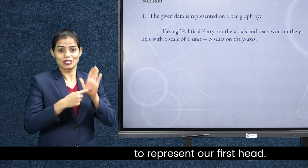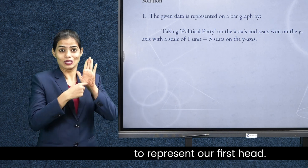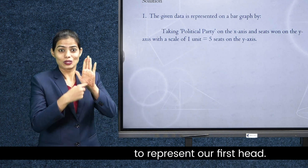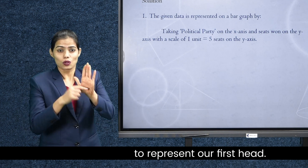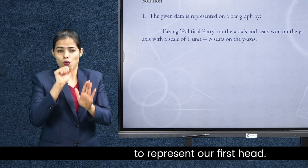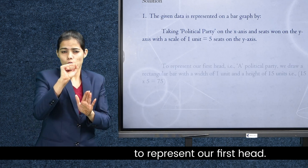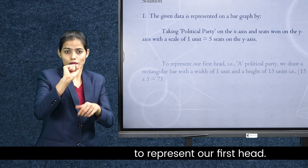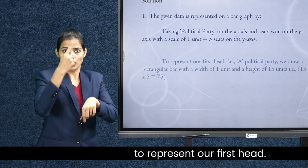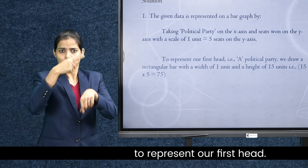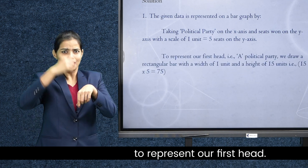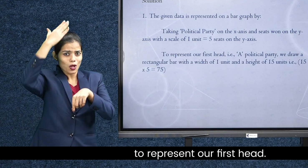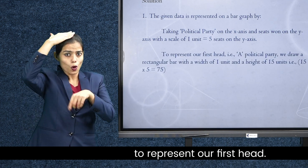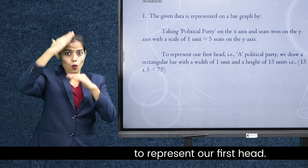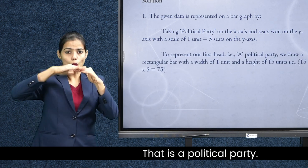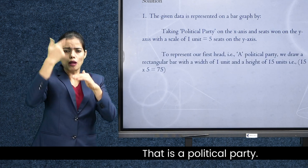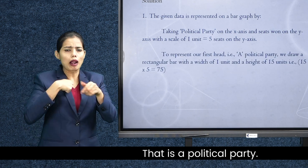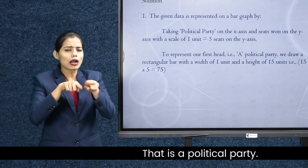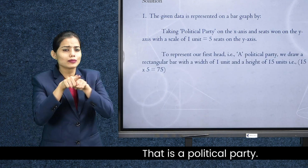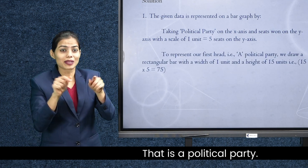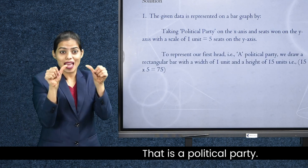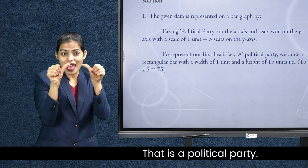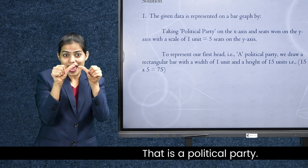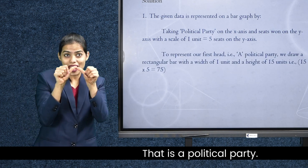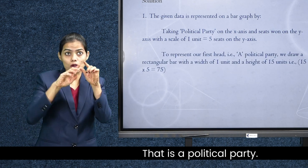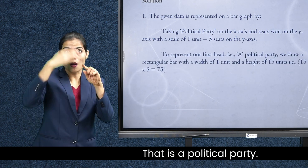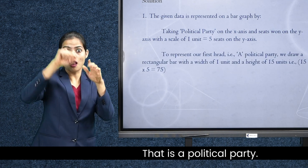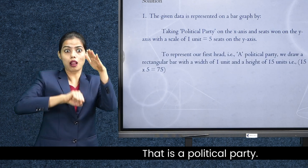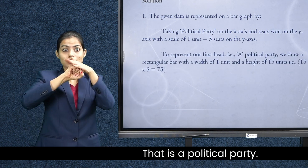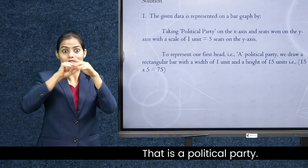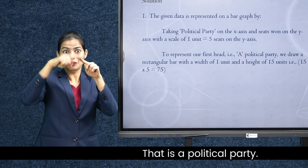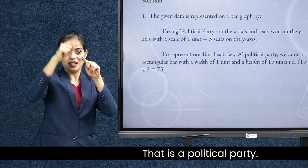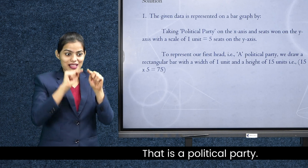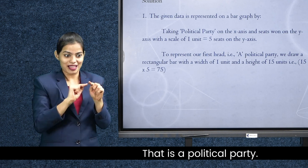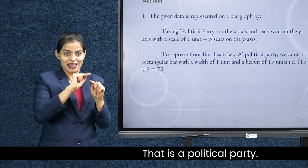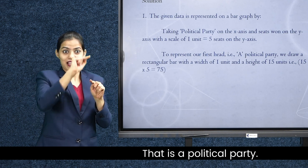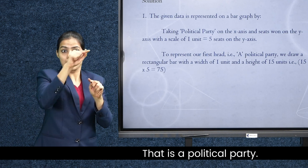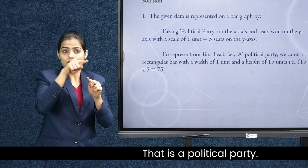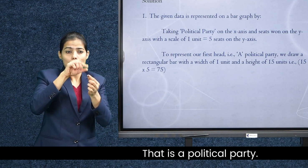To represent our first head, that is A, political party.